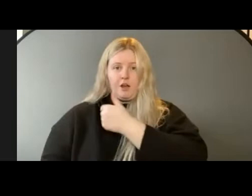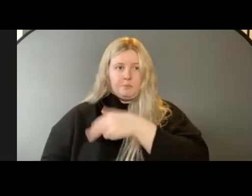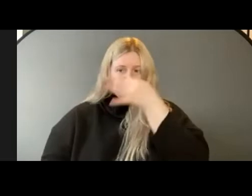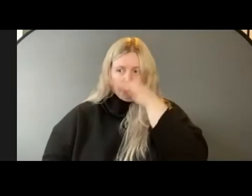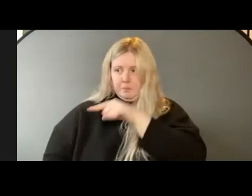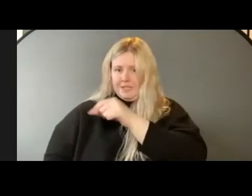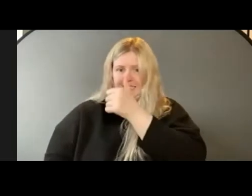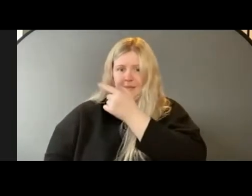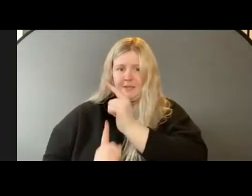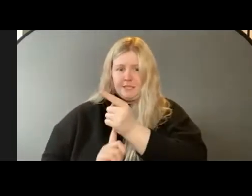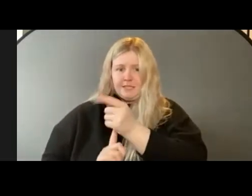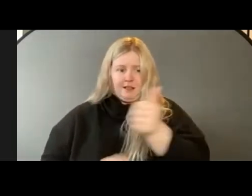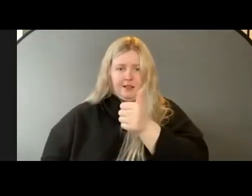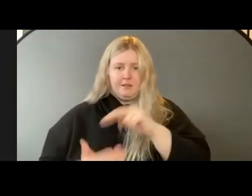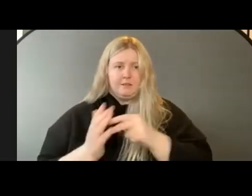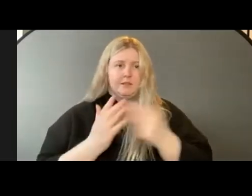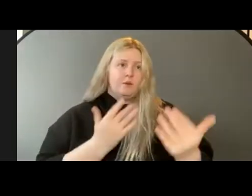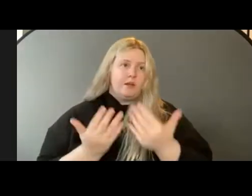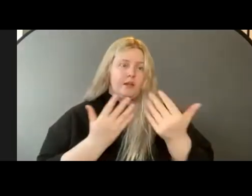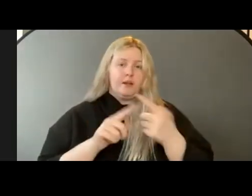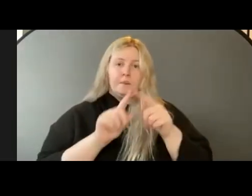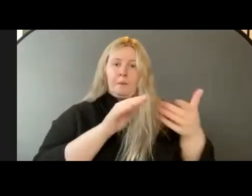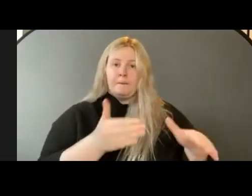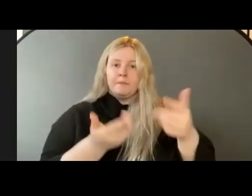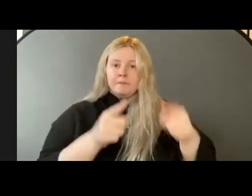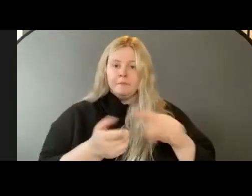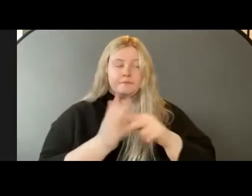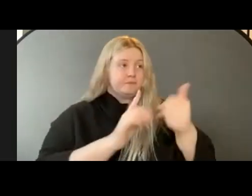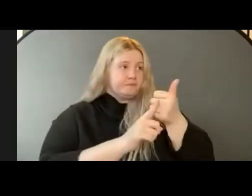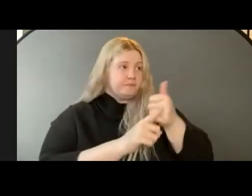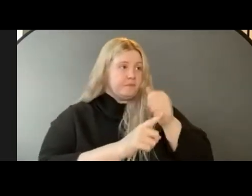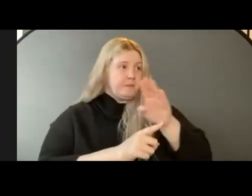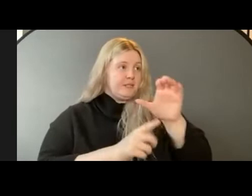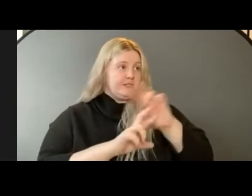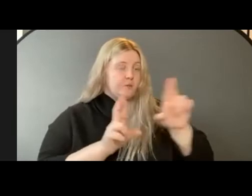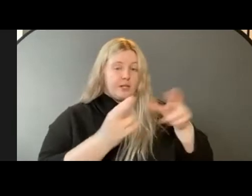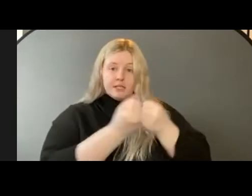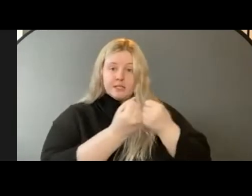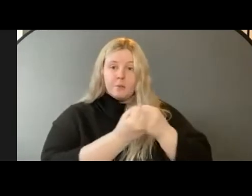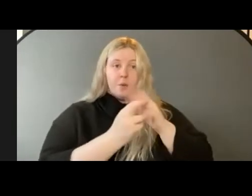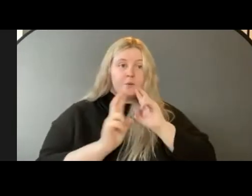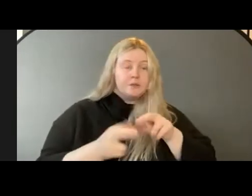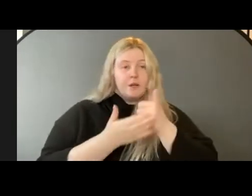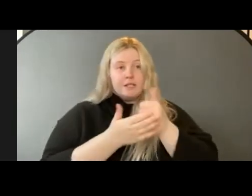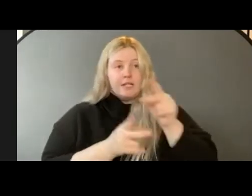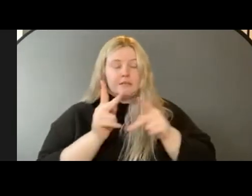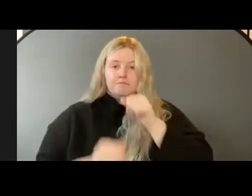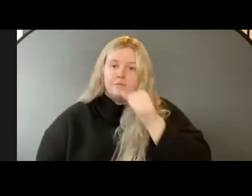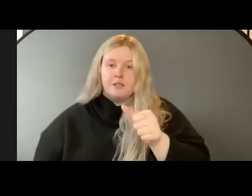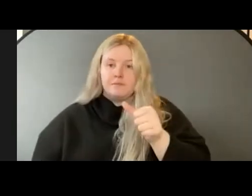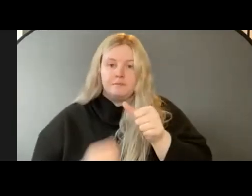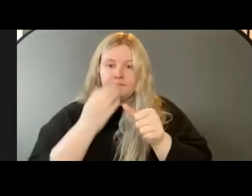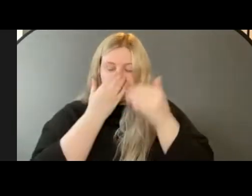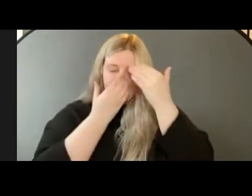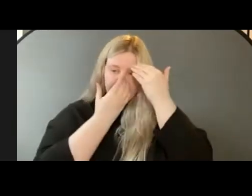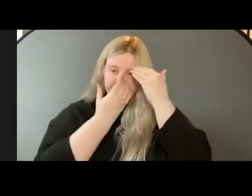around the world show BC is not alone in its inability to respond to the needs of older persons and climate change. We know that 75% of those